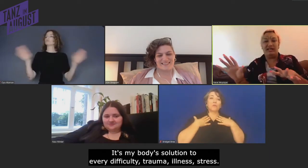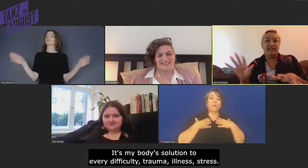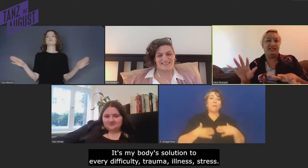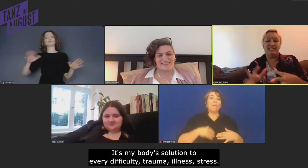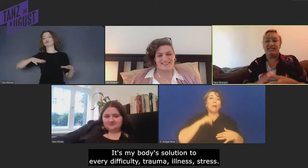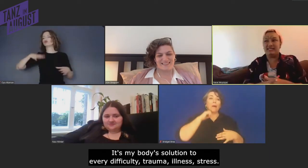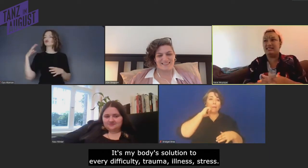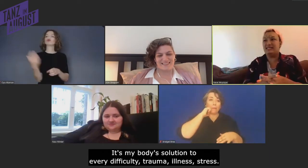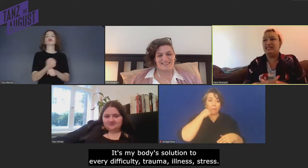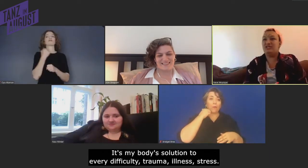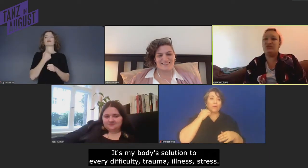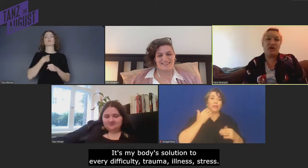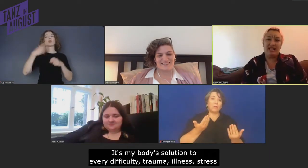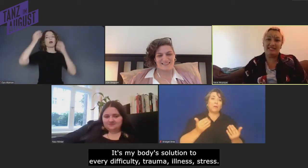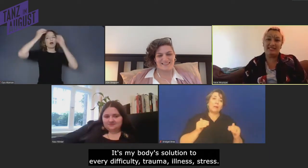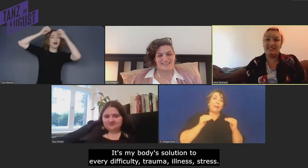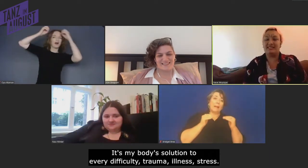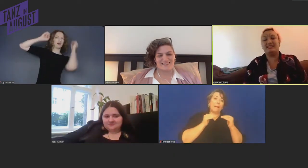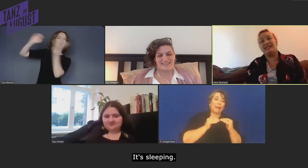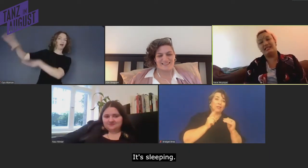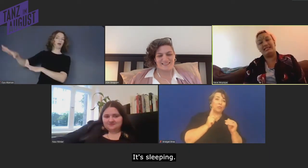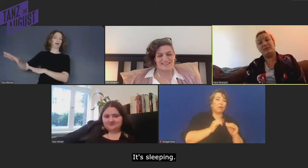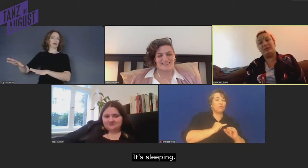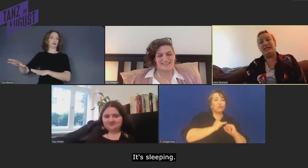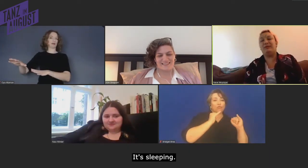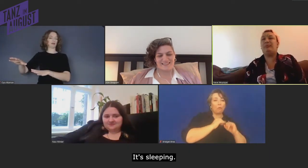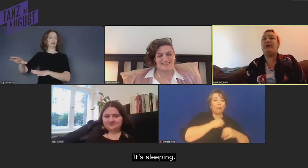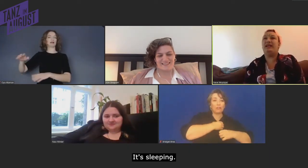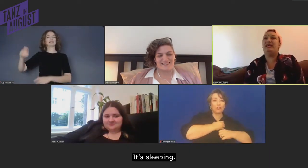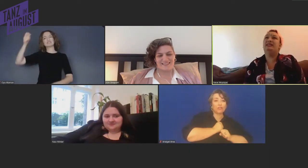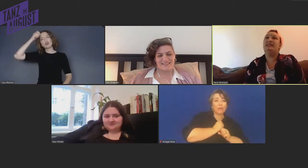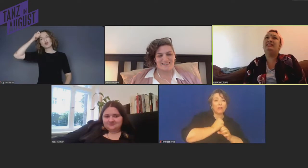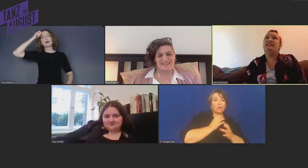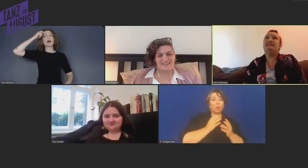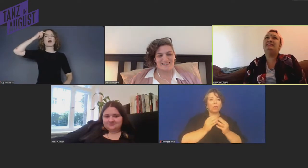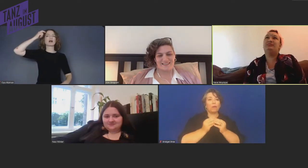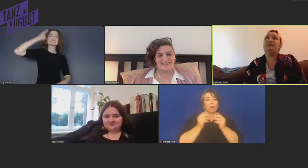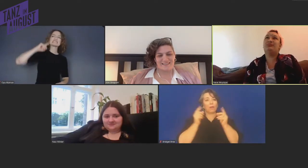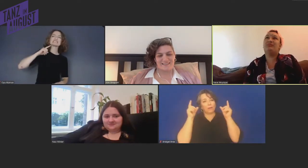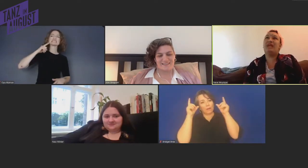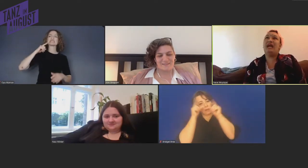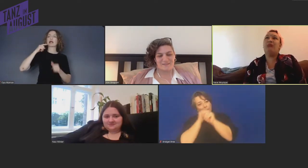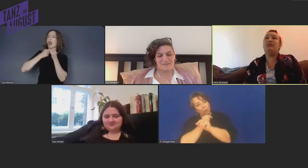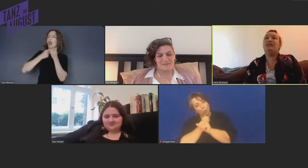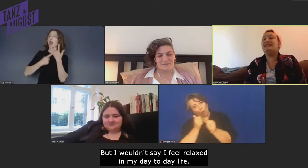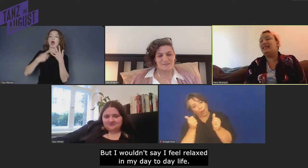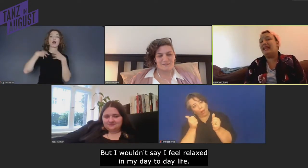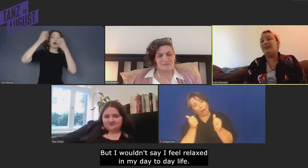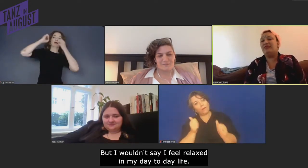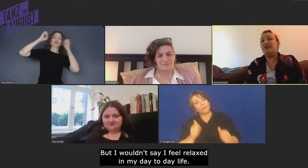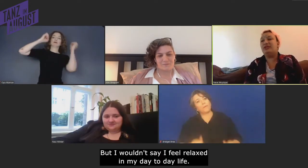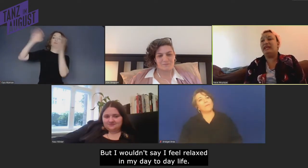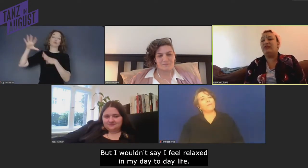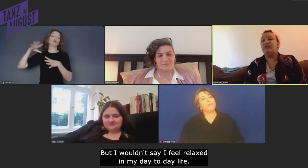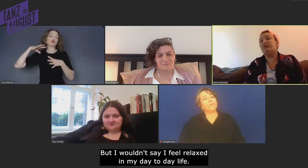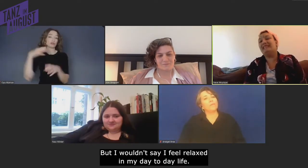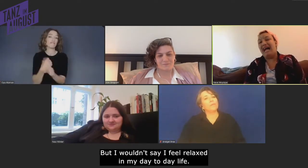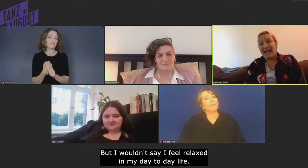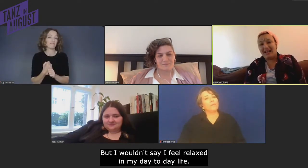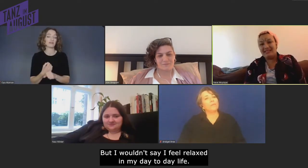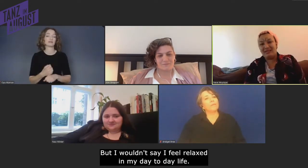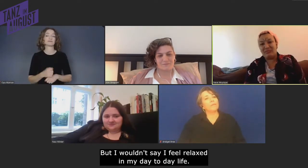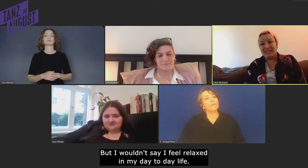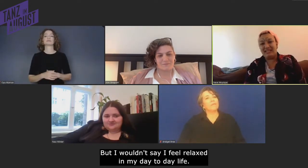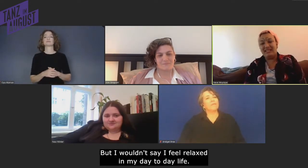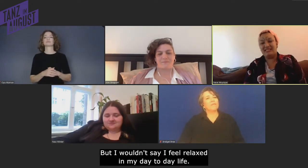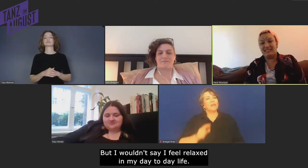trauma, illness, stress is like sleeping. But I wouldn't say that I feel like relaxed